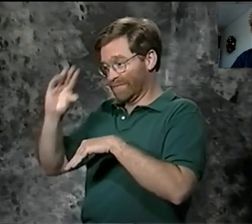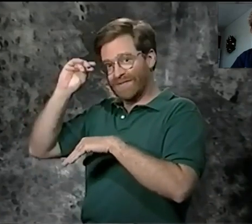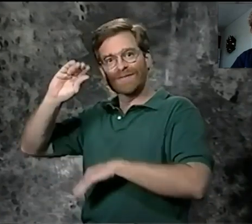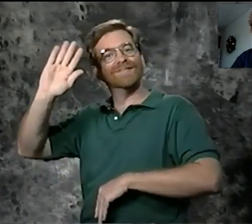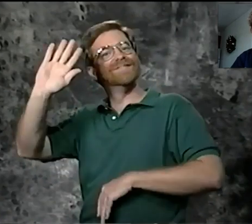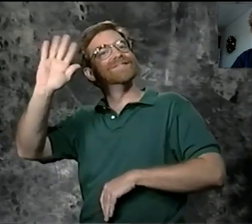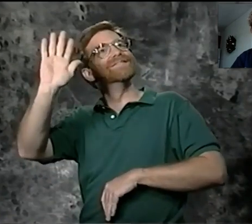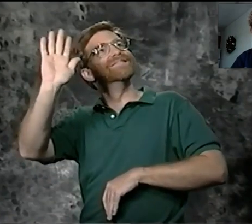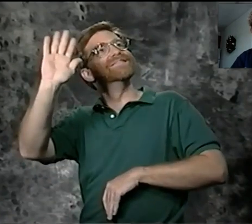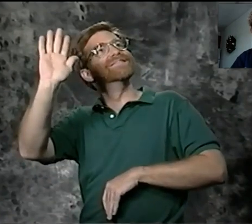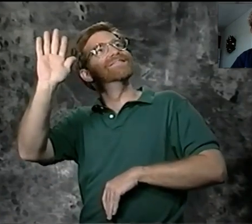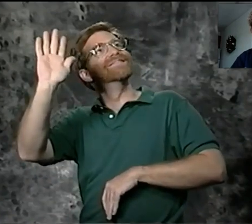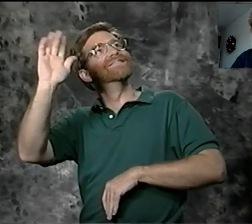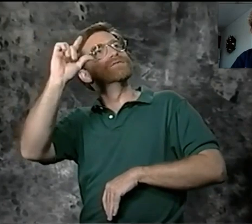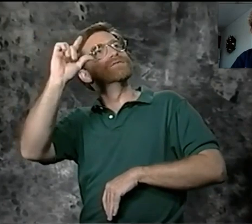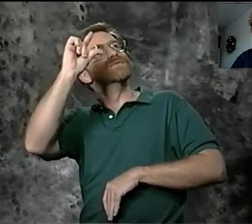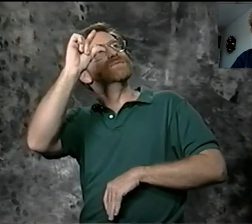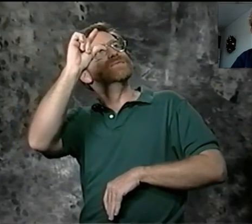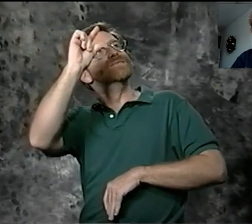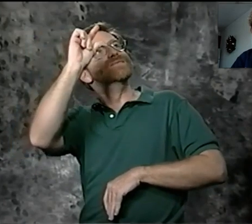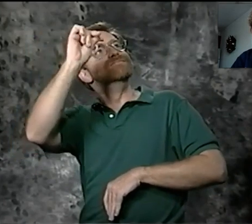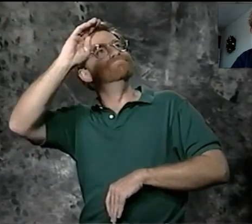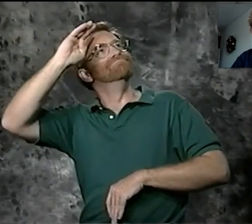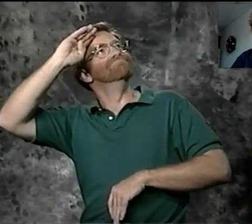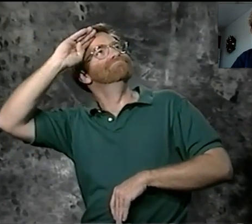smaller, smaller, smaller as he's wading up to us.